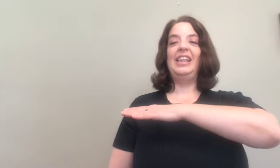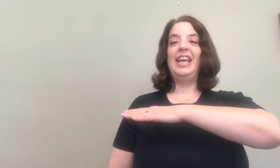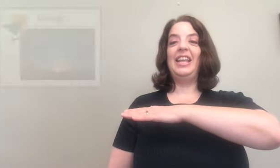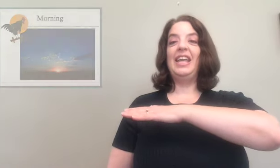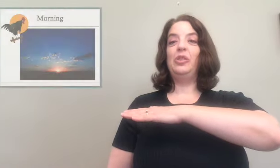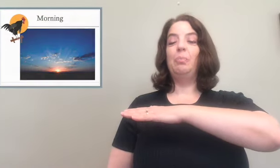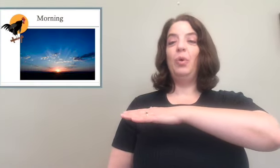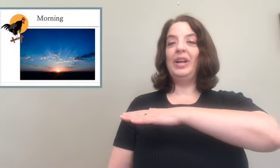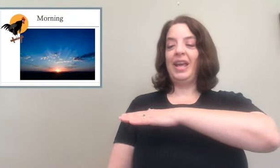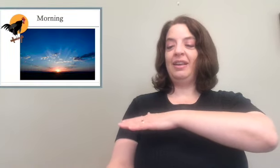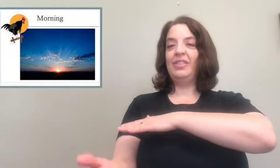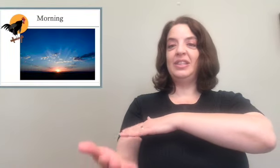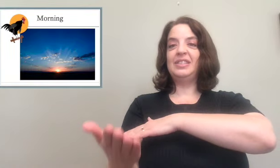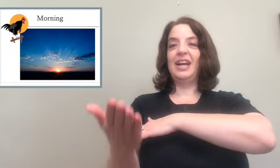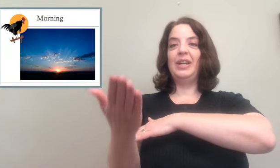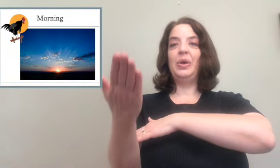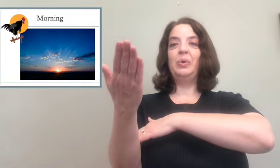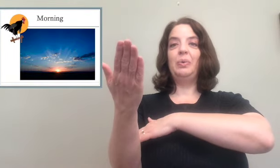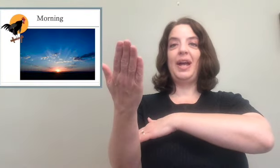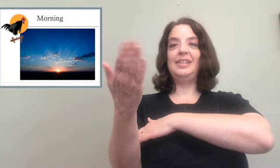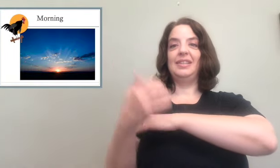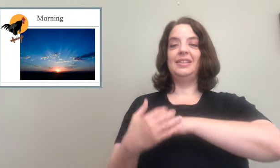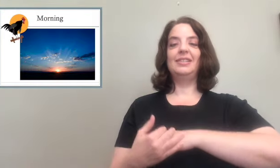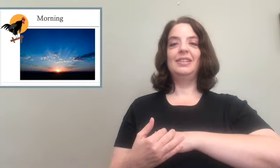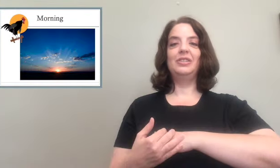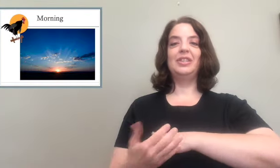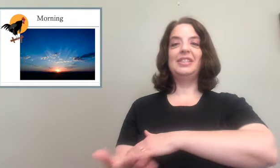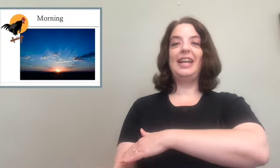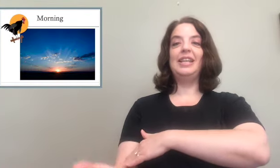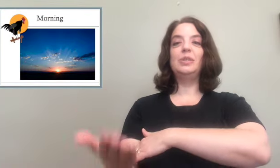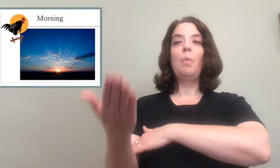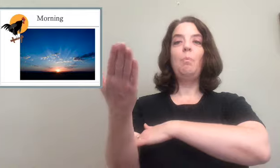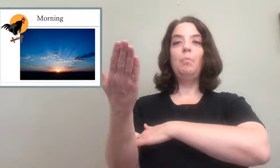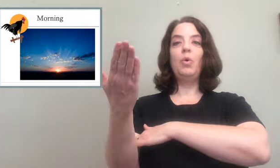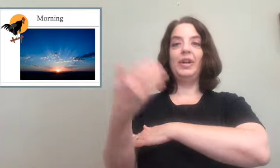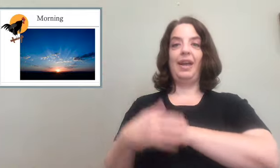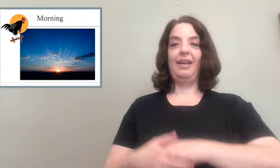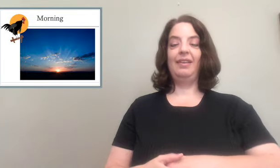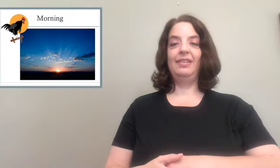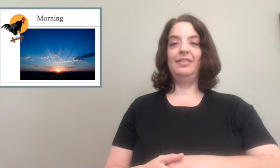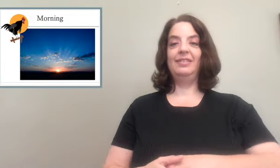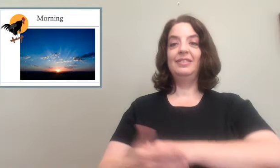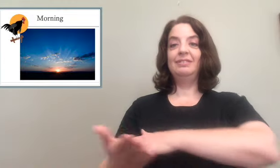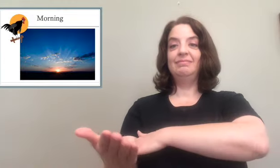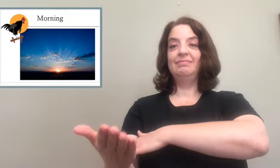then in the morning, the sun rises. So the sign is morning.